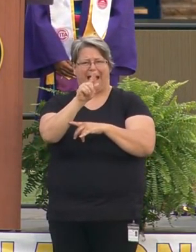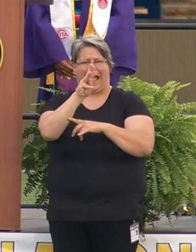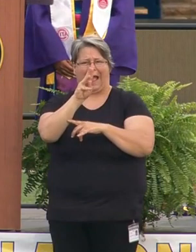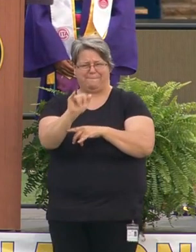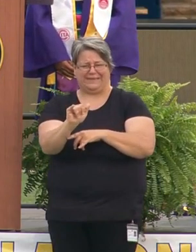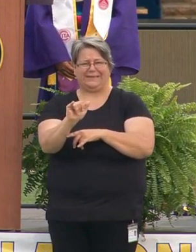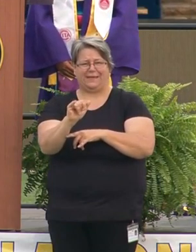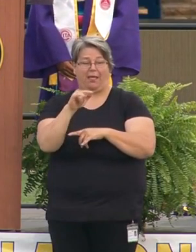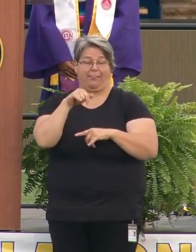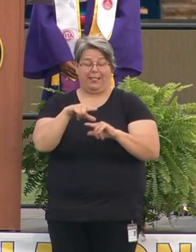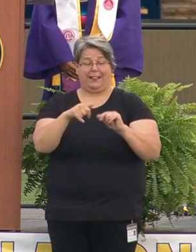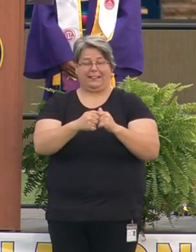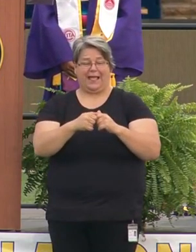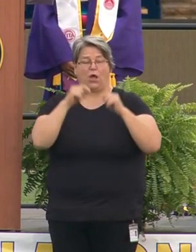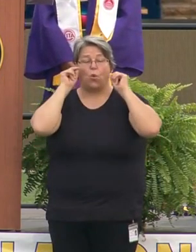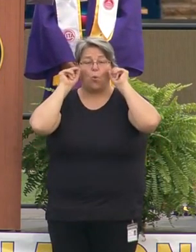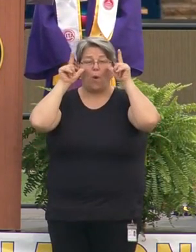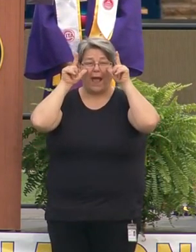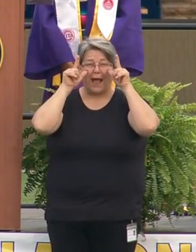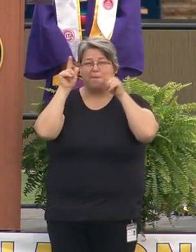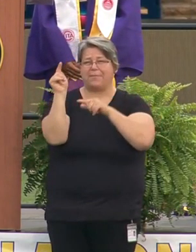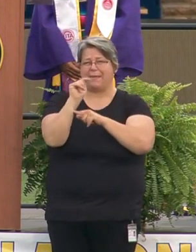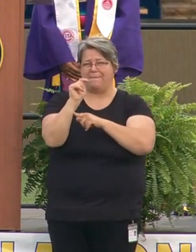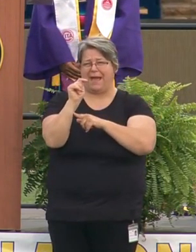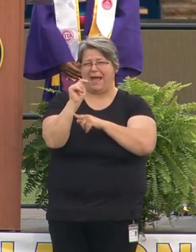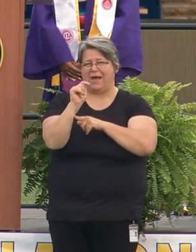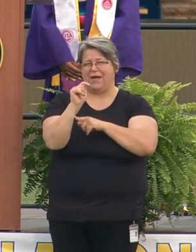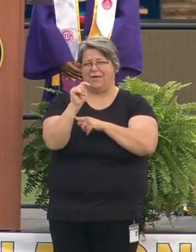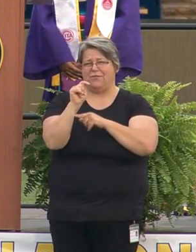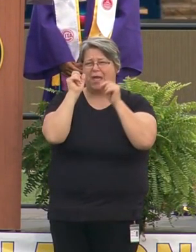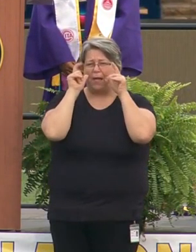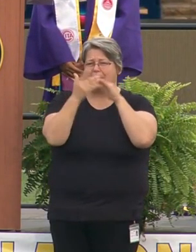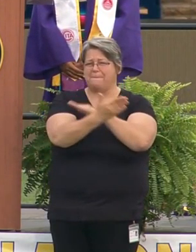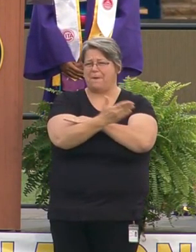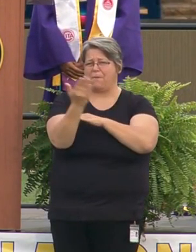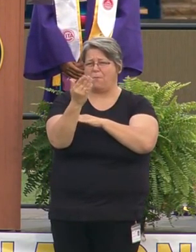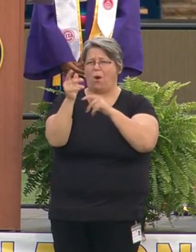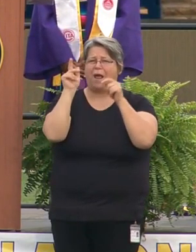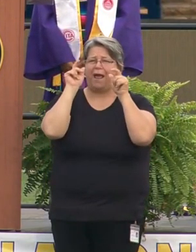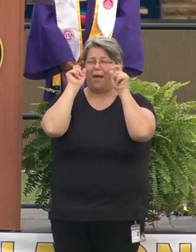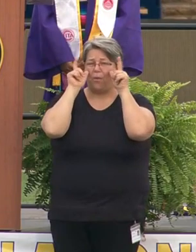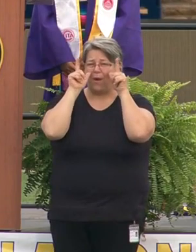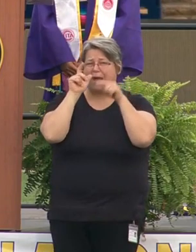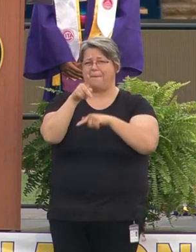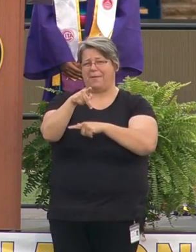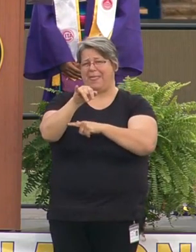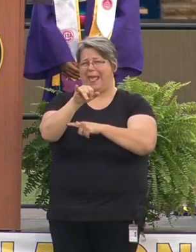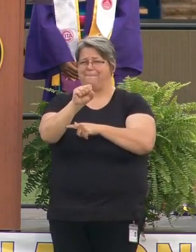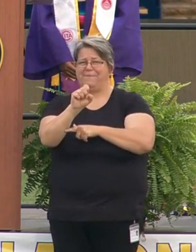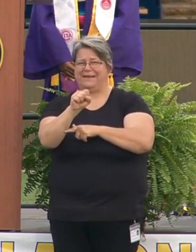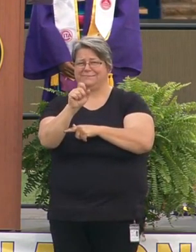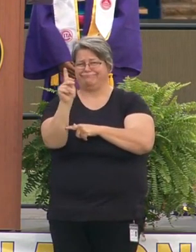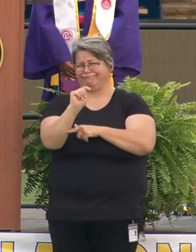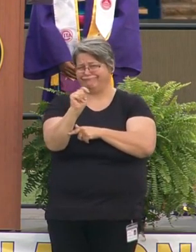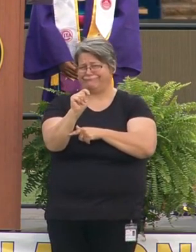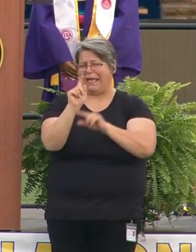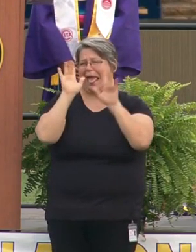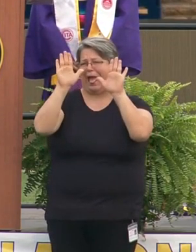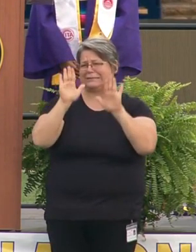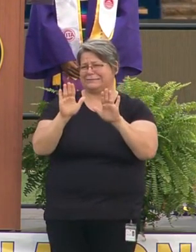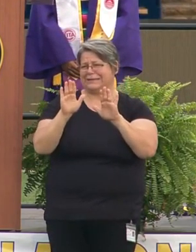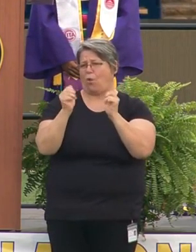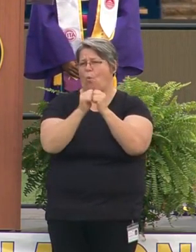this class is the best there is, plain and simple. They wake up in the morning and they piss excellence. And with that, we say good night